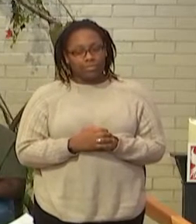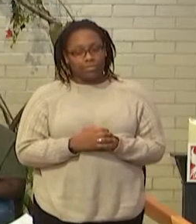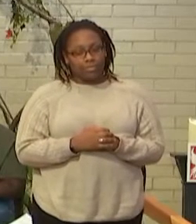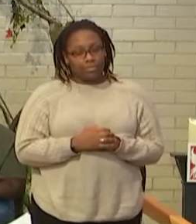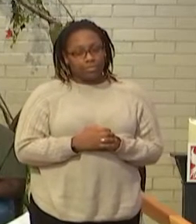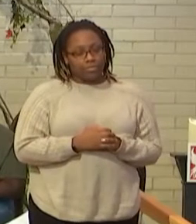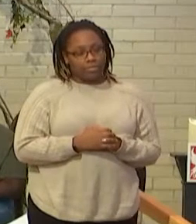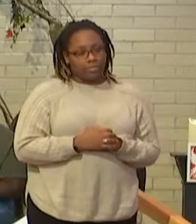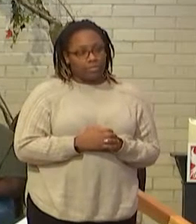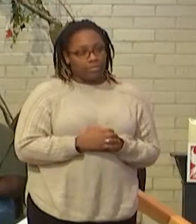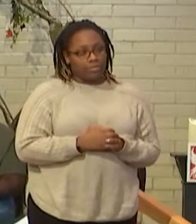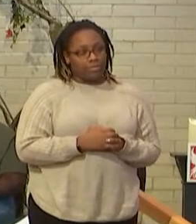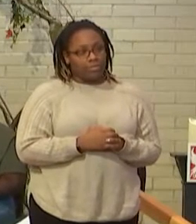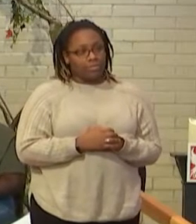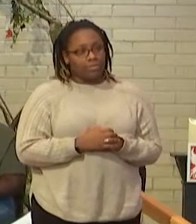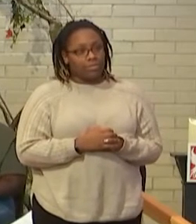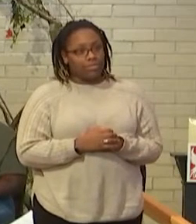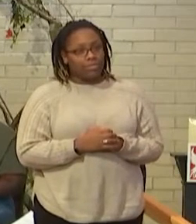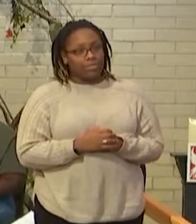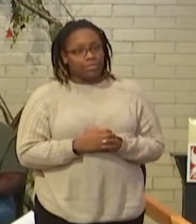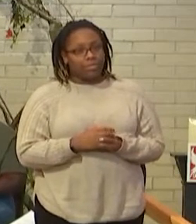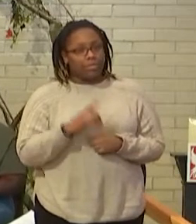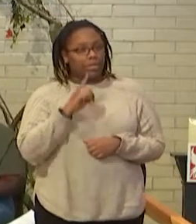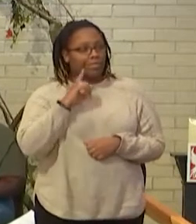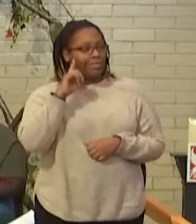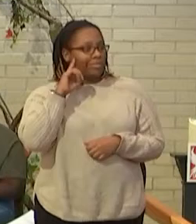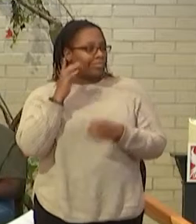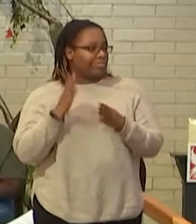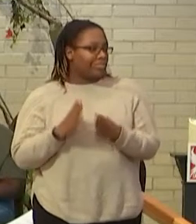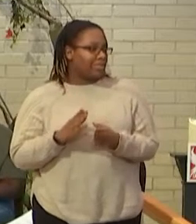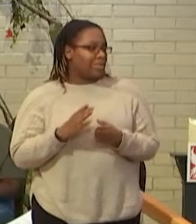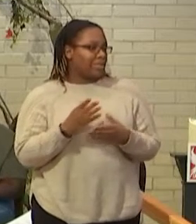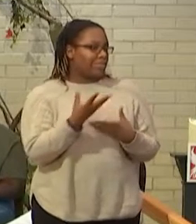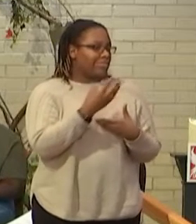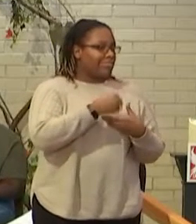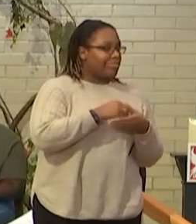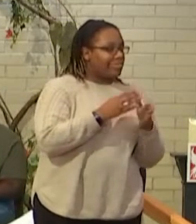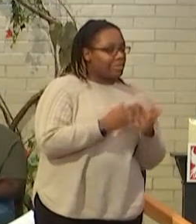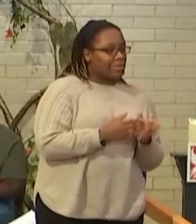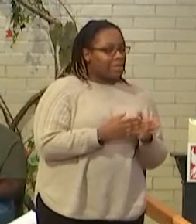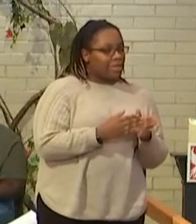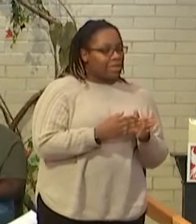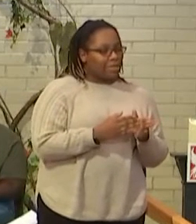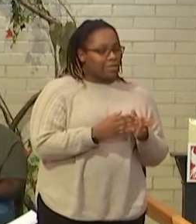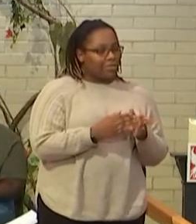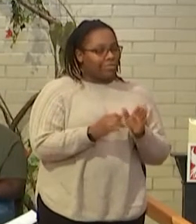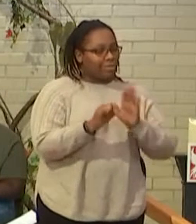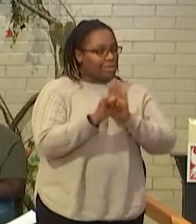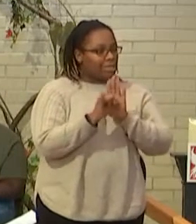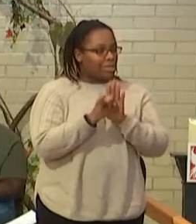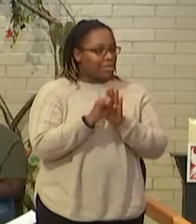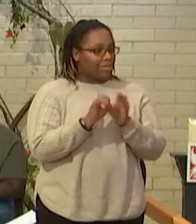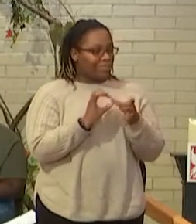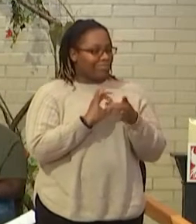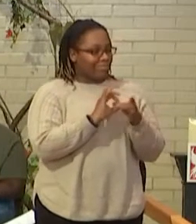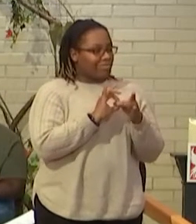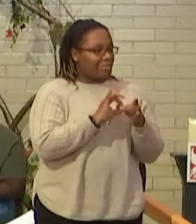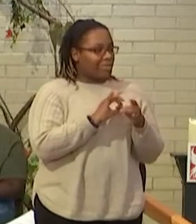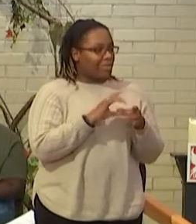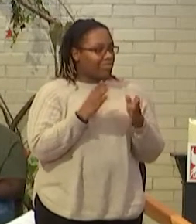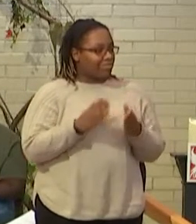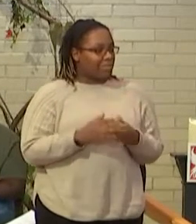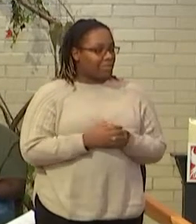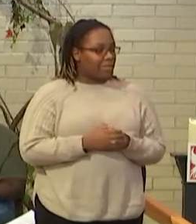more ready to say a deaf person or an autistic person because of how close that identity is to that person. As